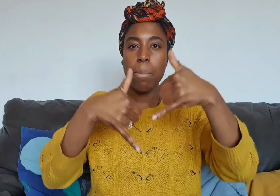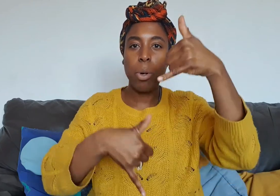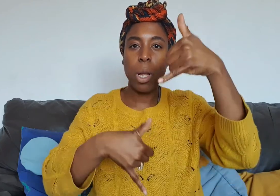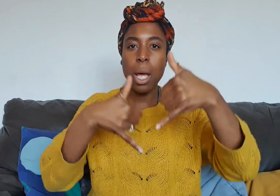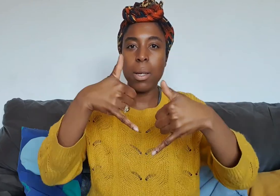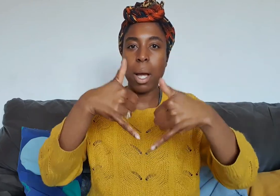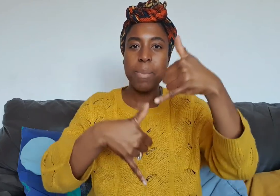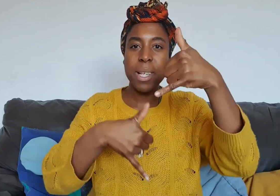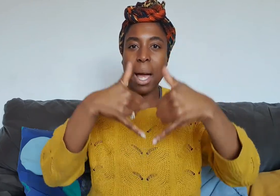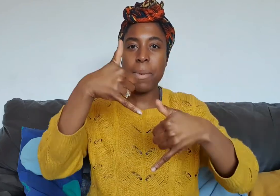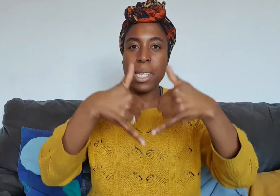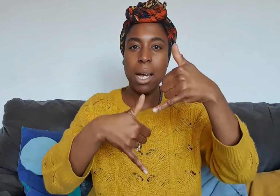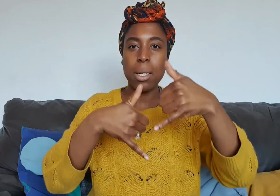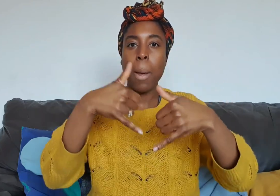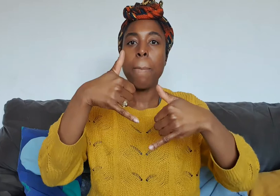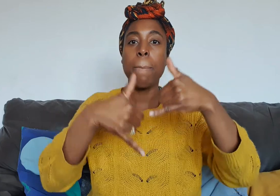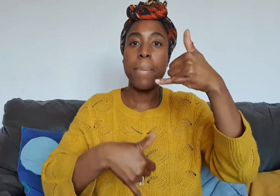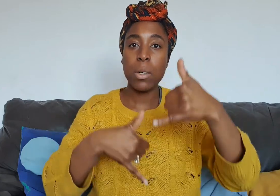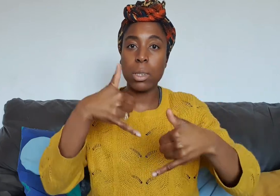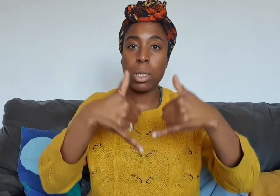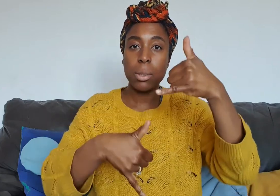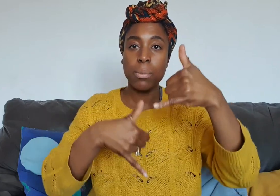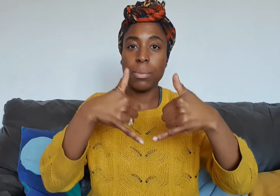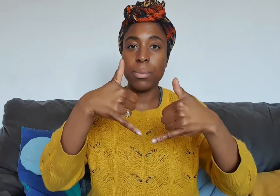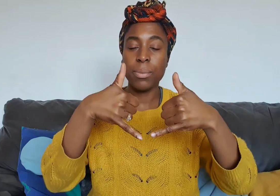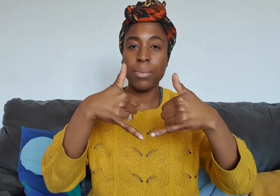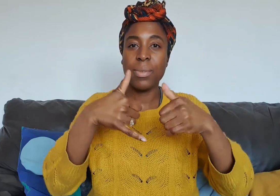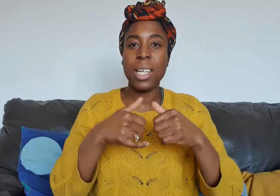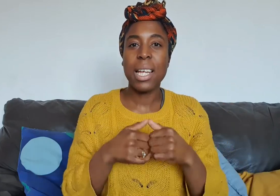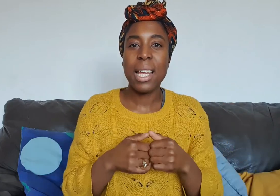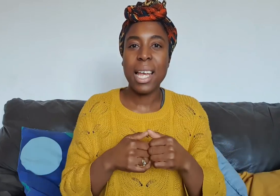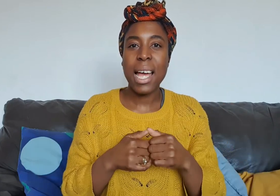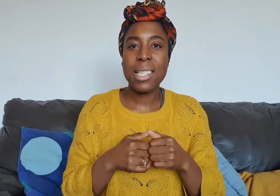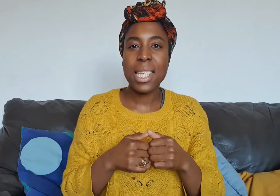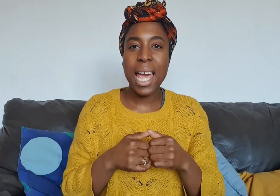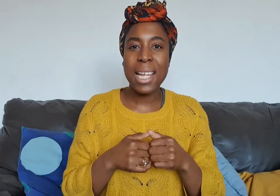pull up and down. Milk. And again.